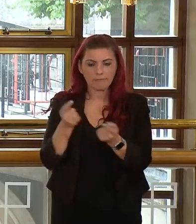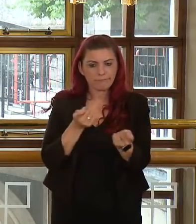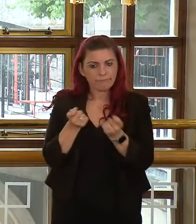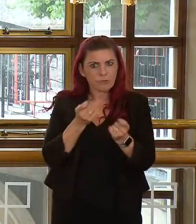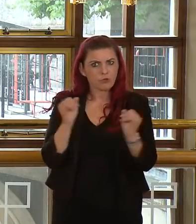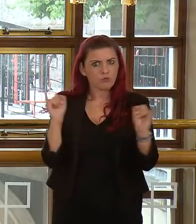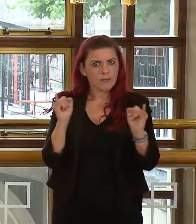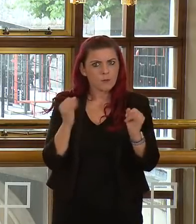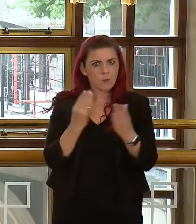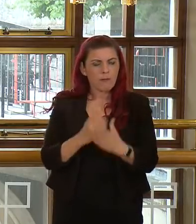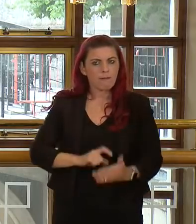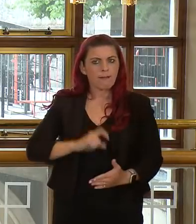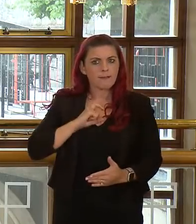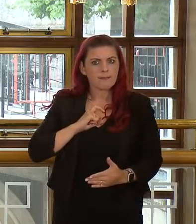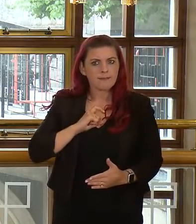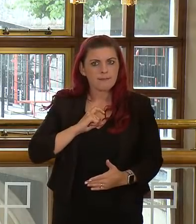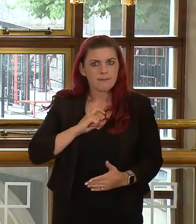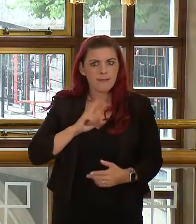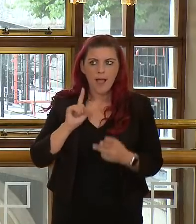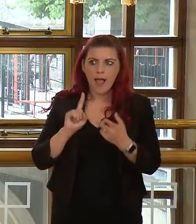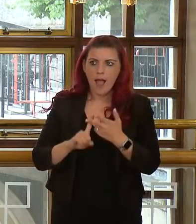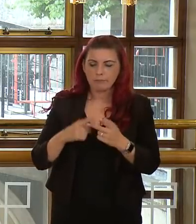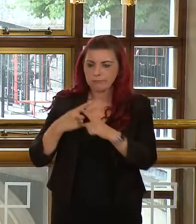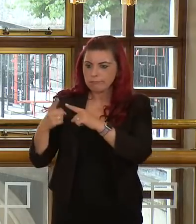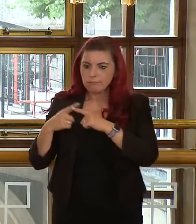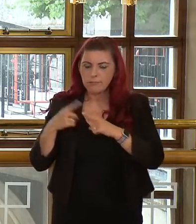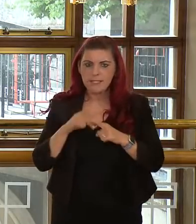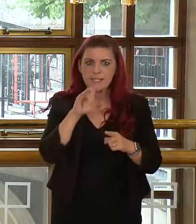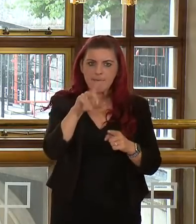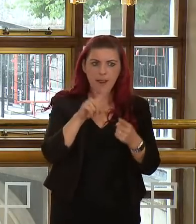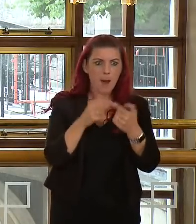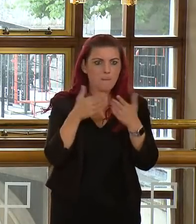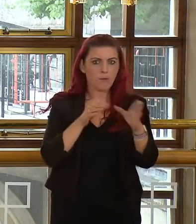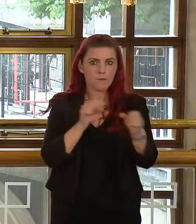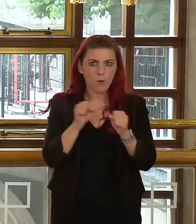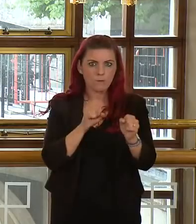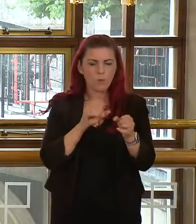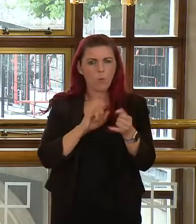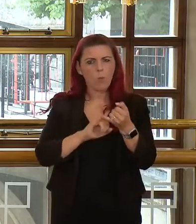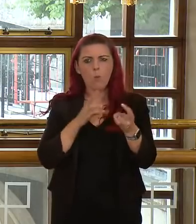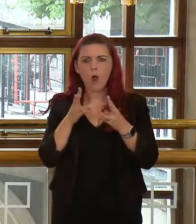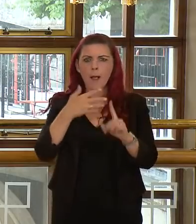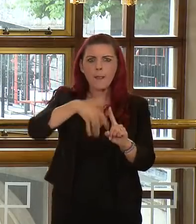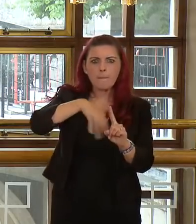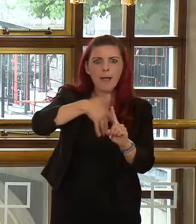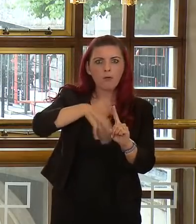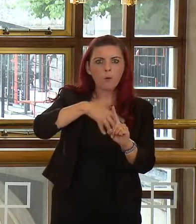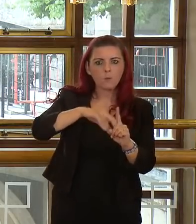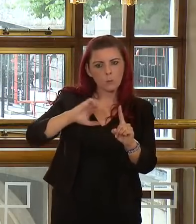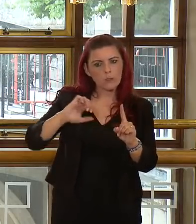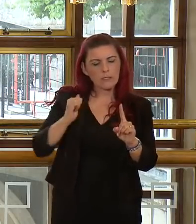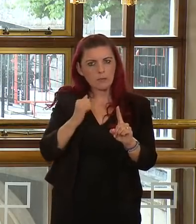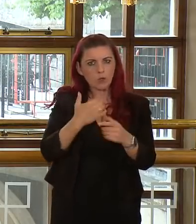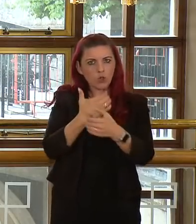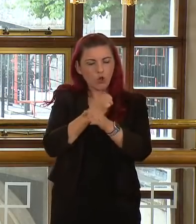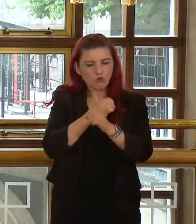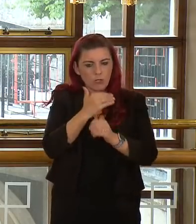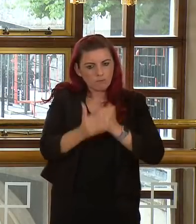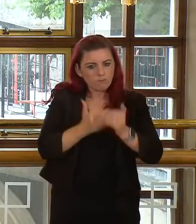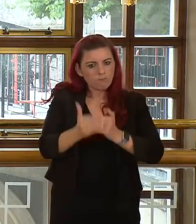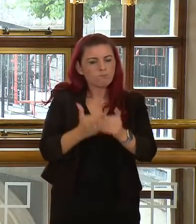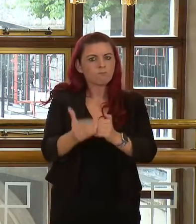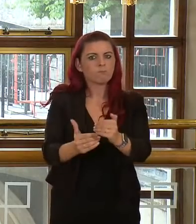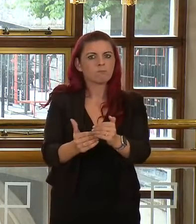confidence, and also the countless civil and public servants who worked behind the scenes to keep our country on its feet.